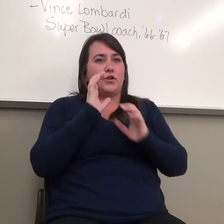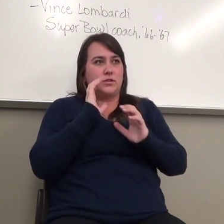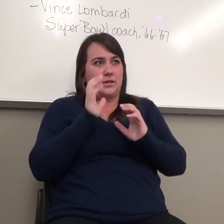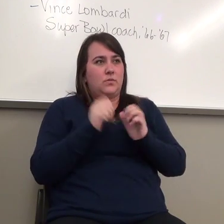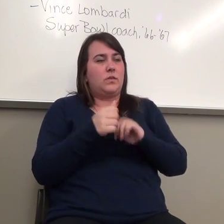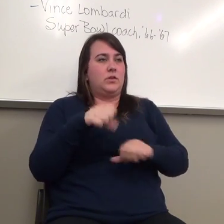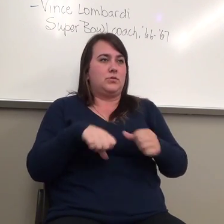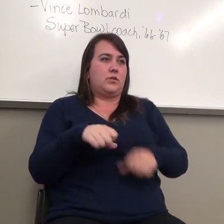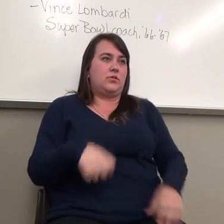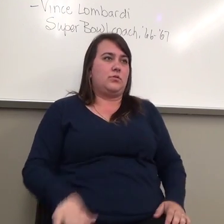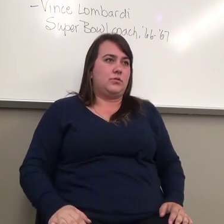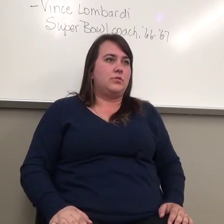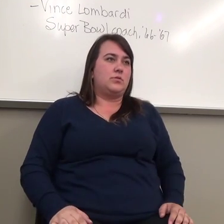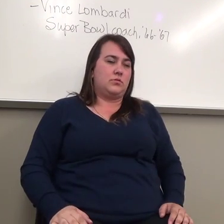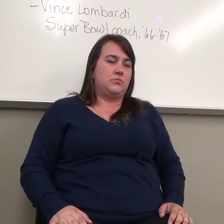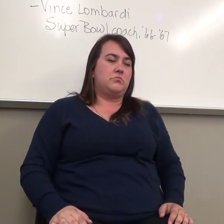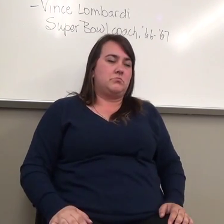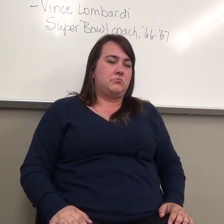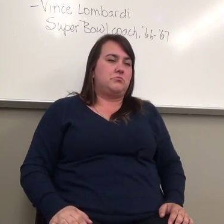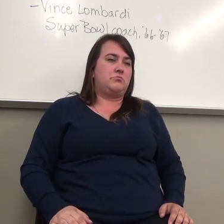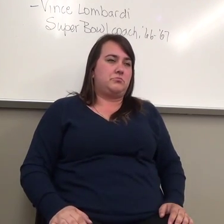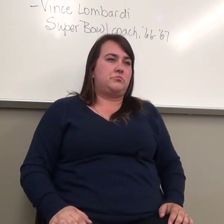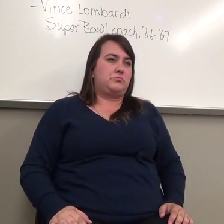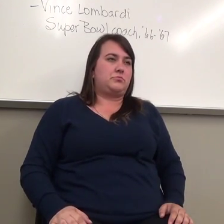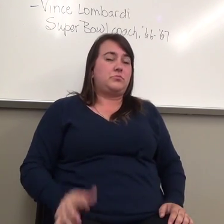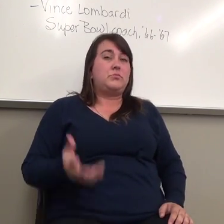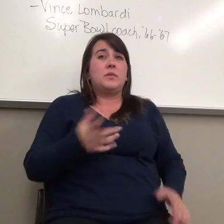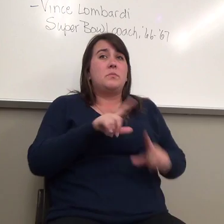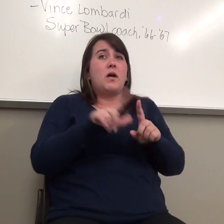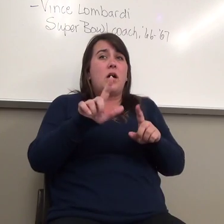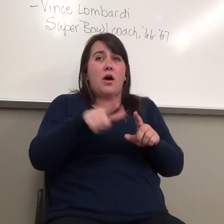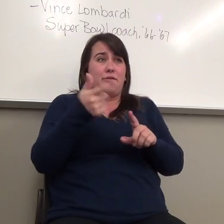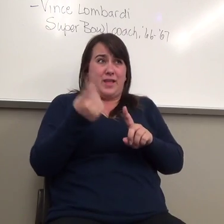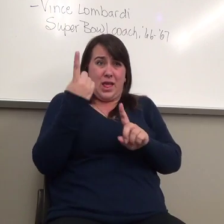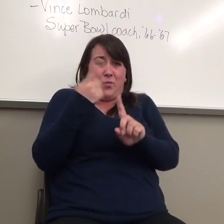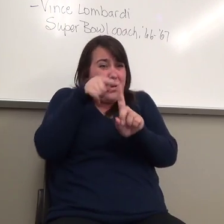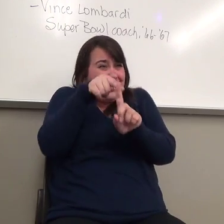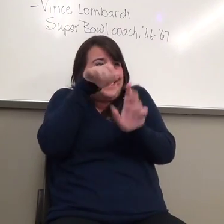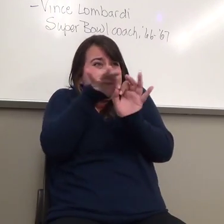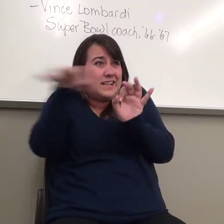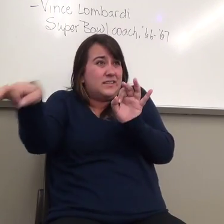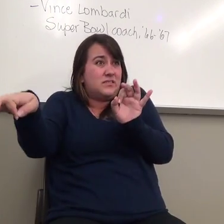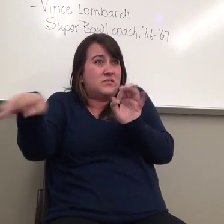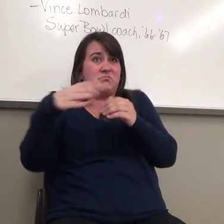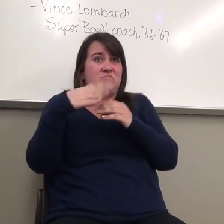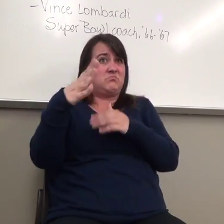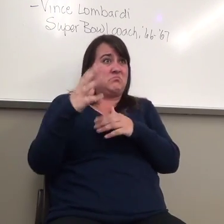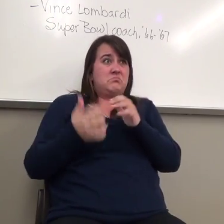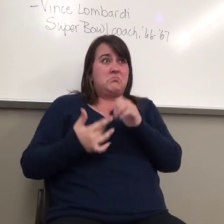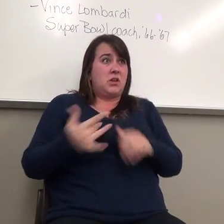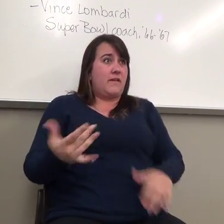one. Okay? But otherwise, like I said, people did really well, and if you did miss another one, this person didn't, that's the only one they